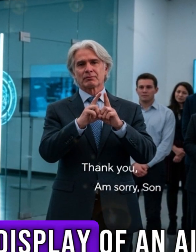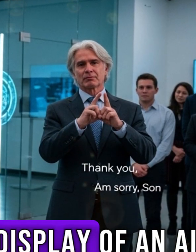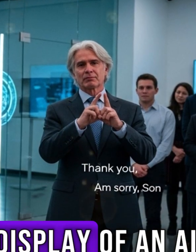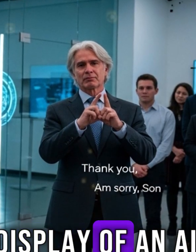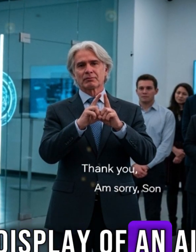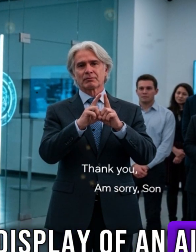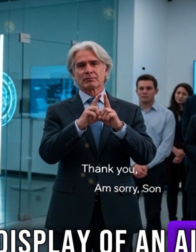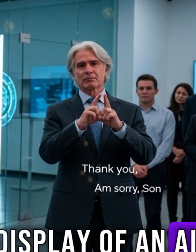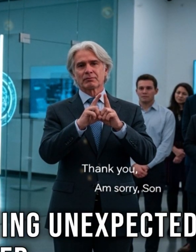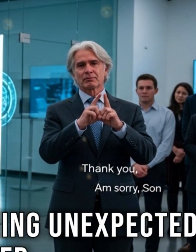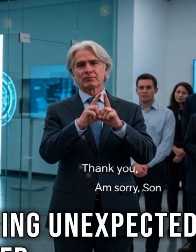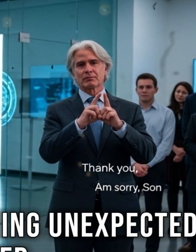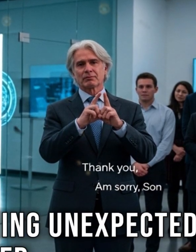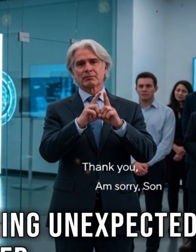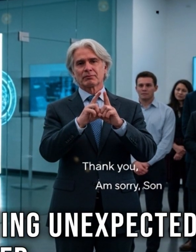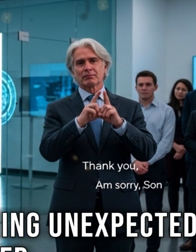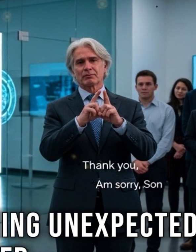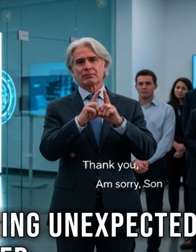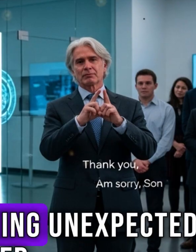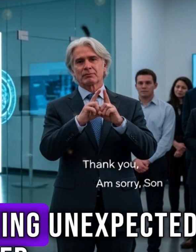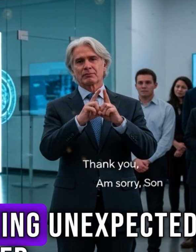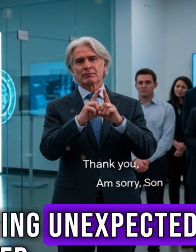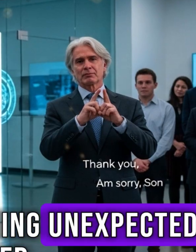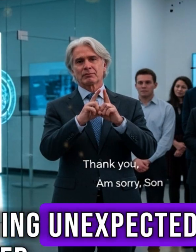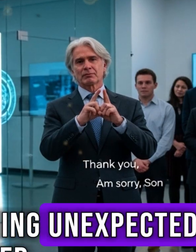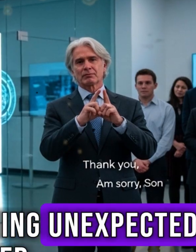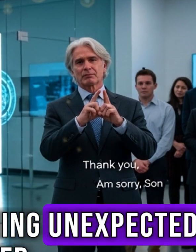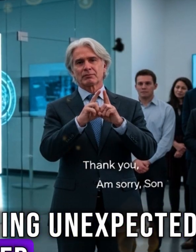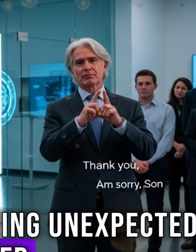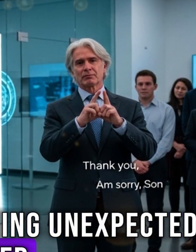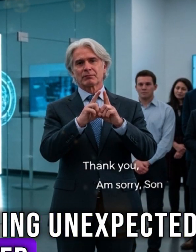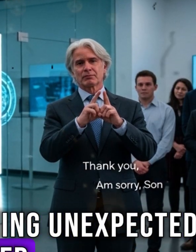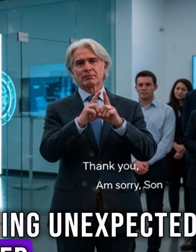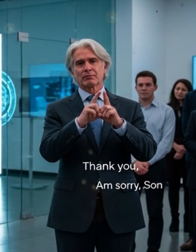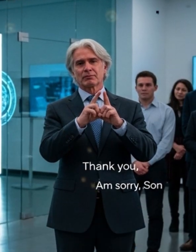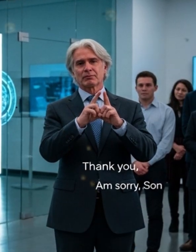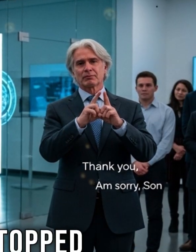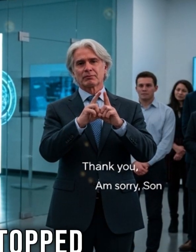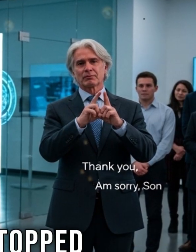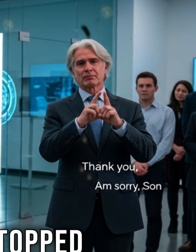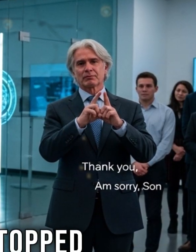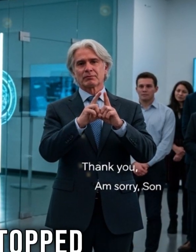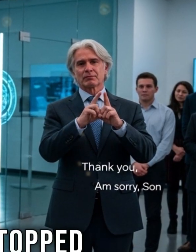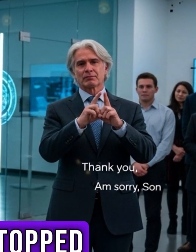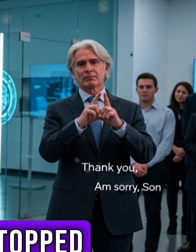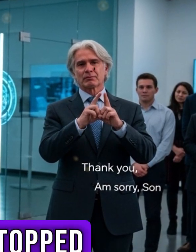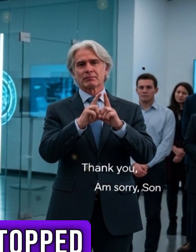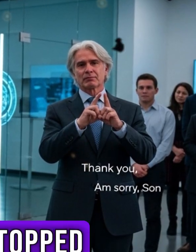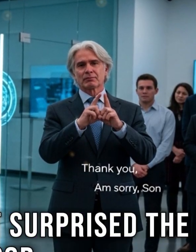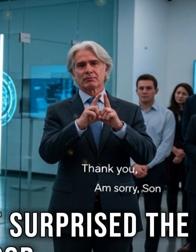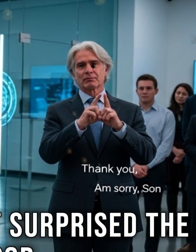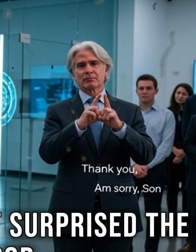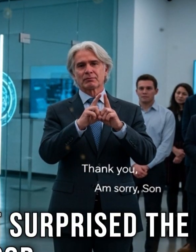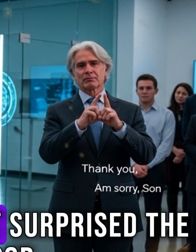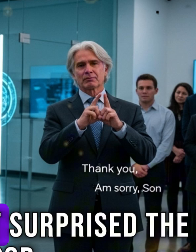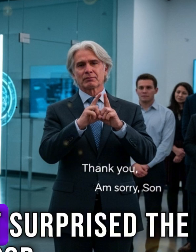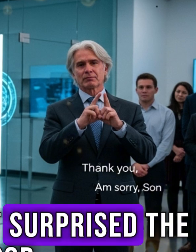display of an AI-driven robot, something unexpected happened. Mr. Thorne stopped, said something that surprised